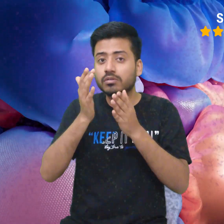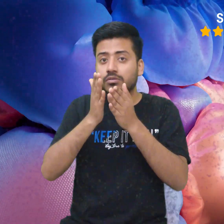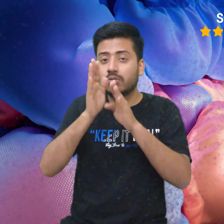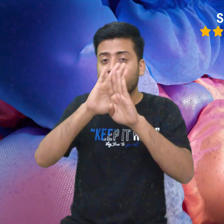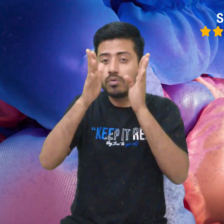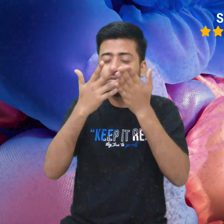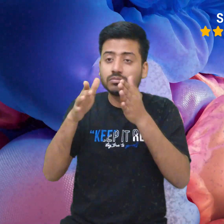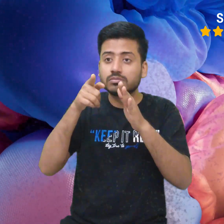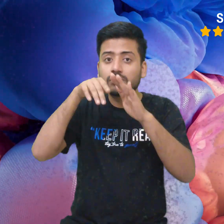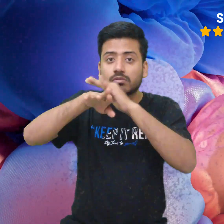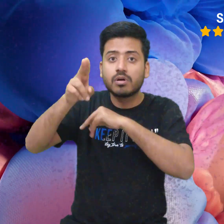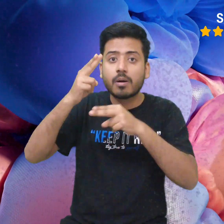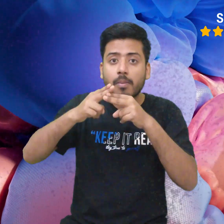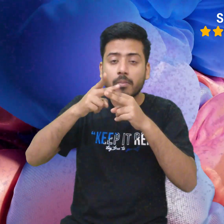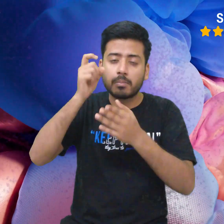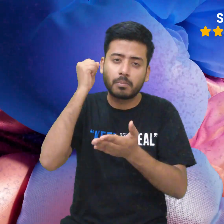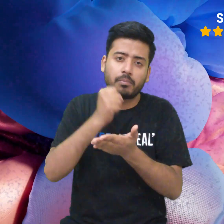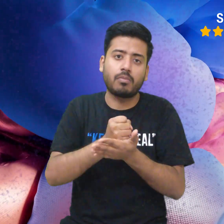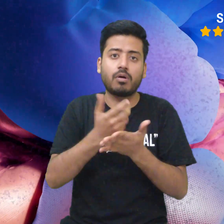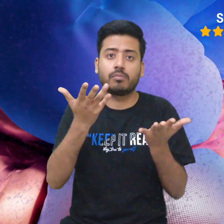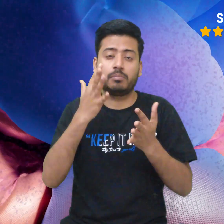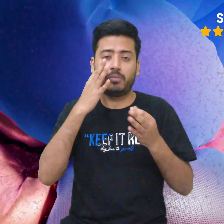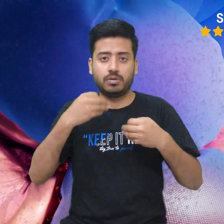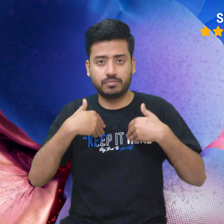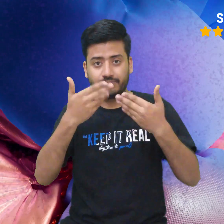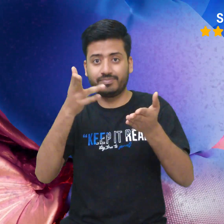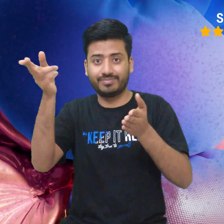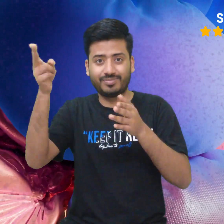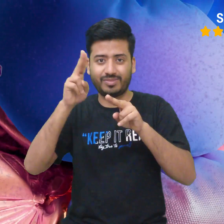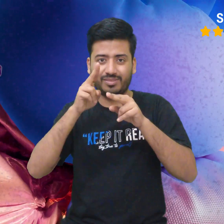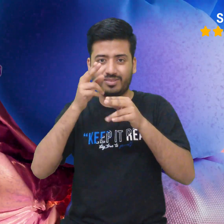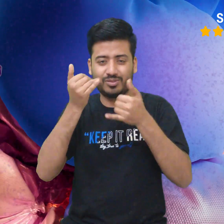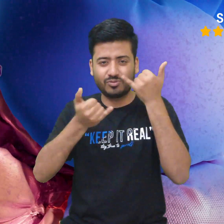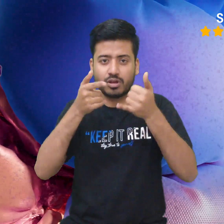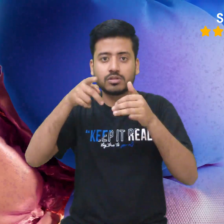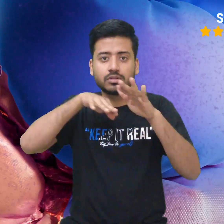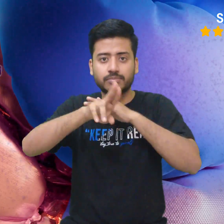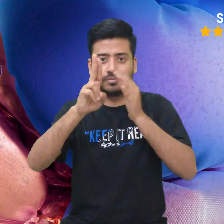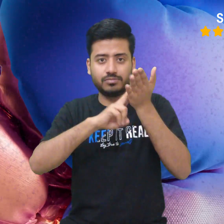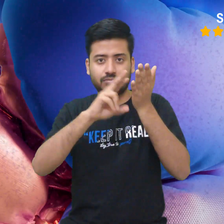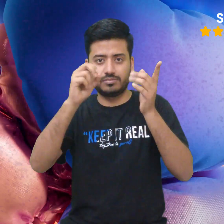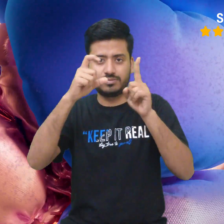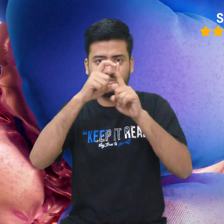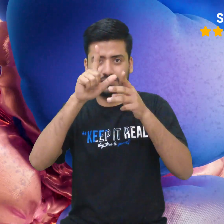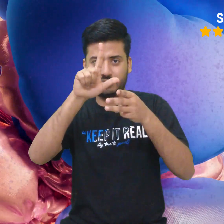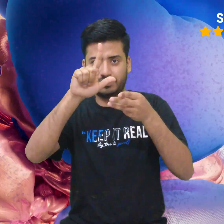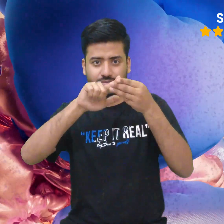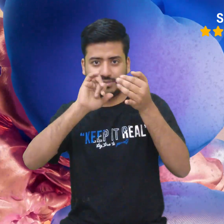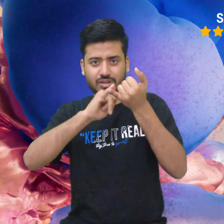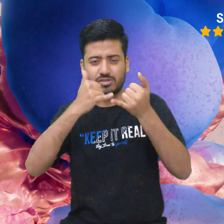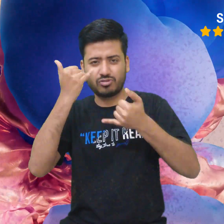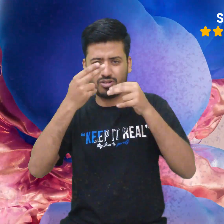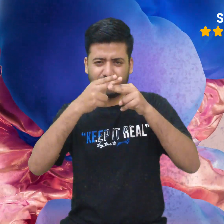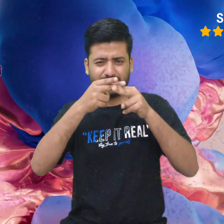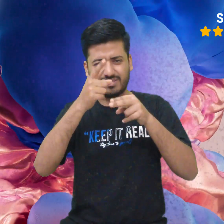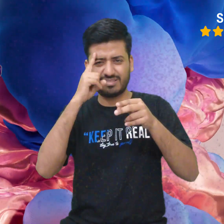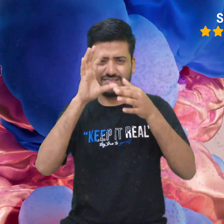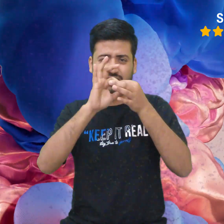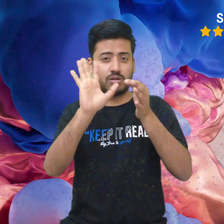many people have claimed can turn out to be a nasty combo in the stomach. After being rushed to the hospital by a colleague at work, a doctor determined